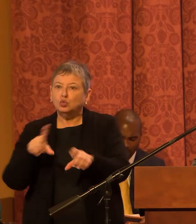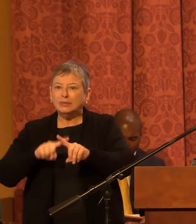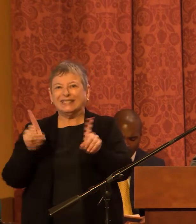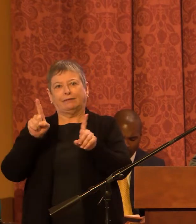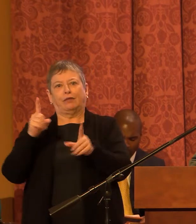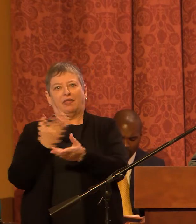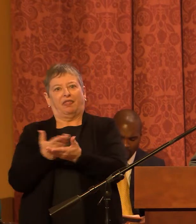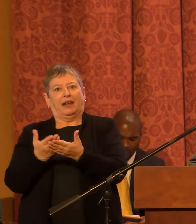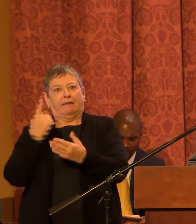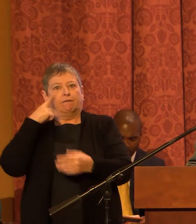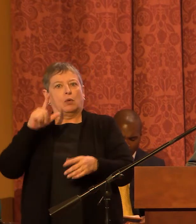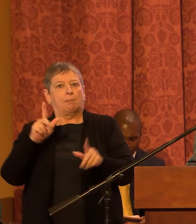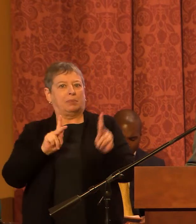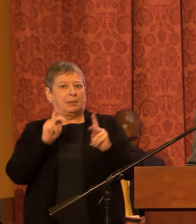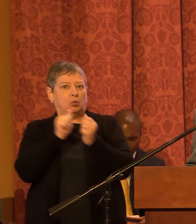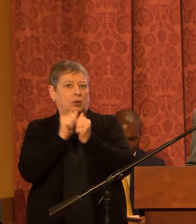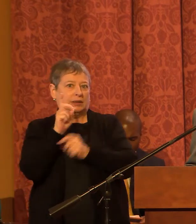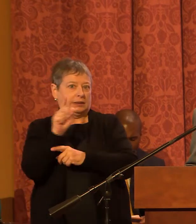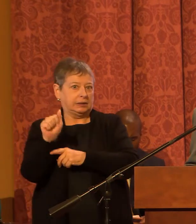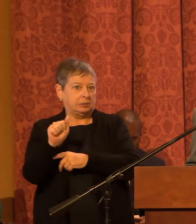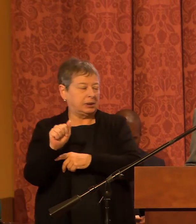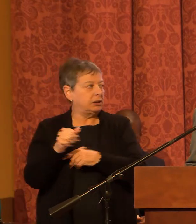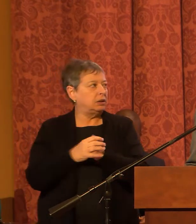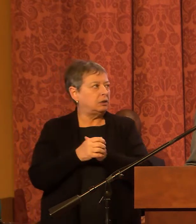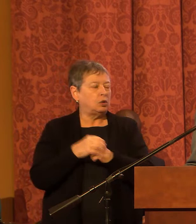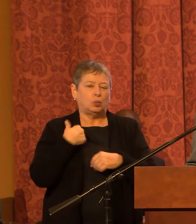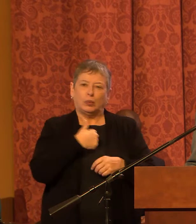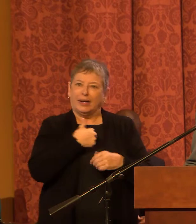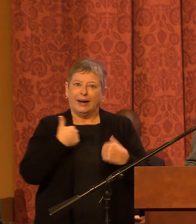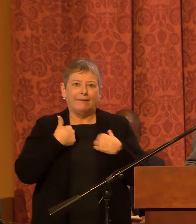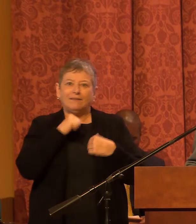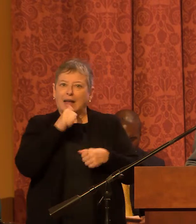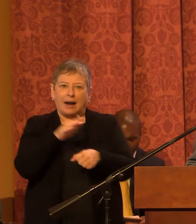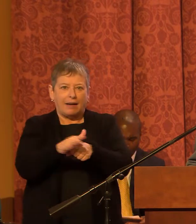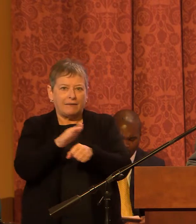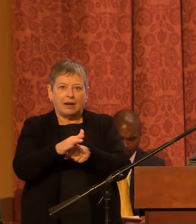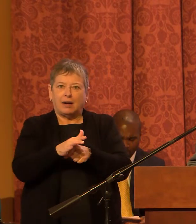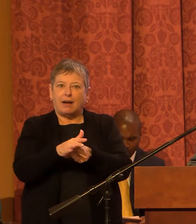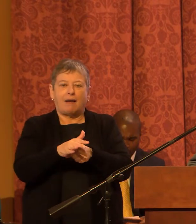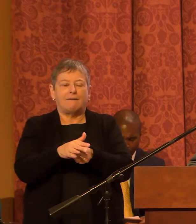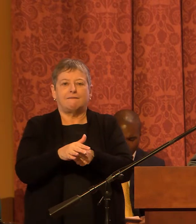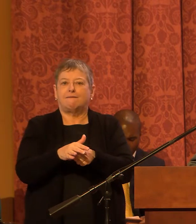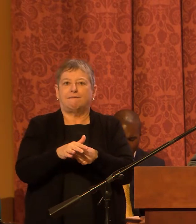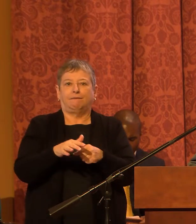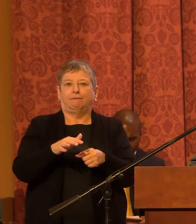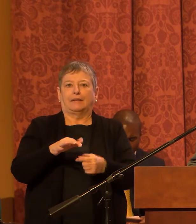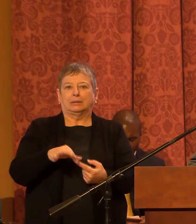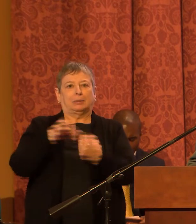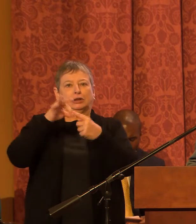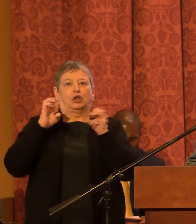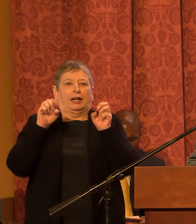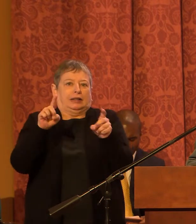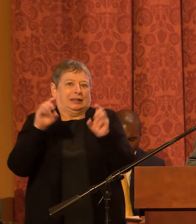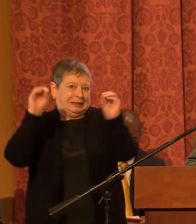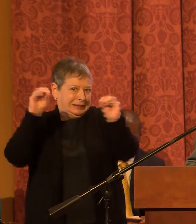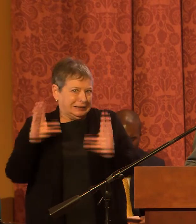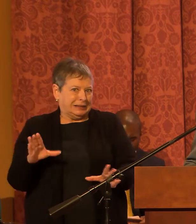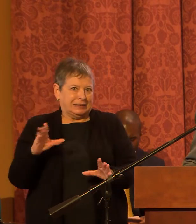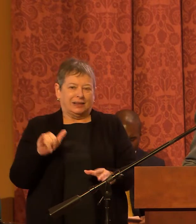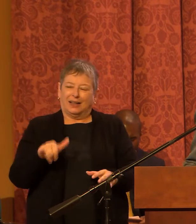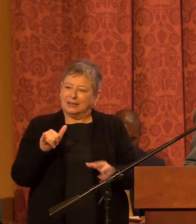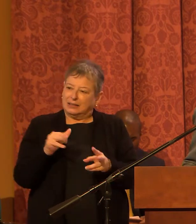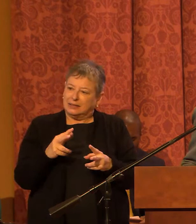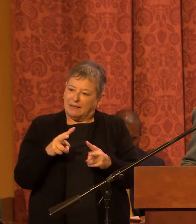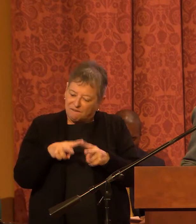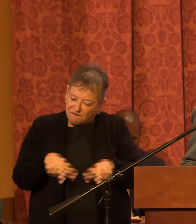disabilities. We right now are in a critical shortage of highly qualified special education teachers, so I think it's so valuable to